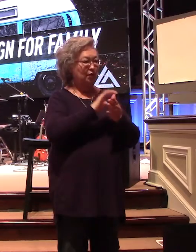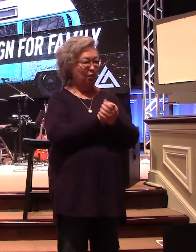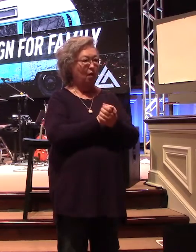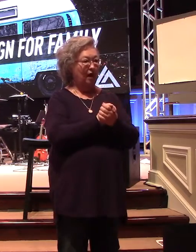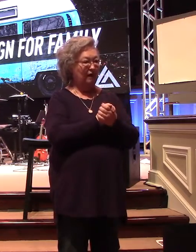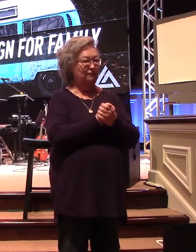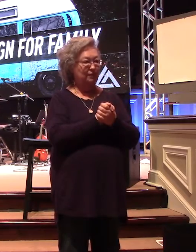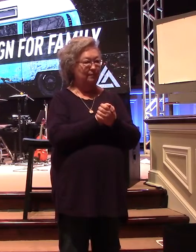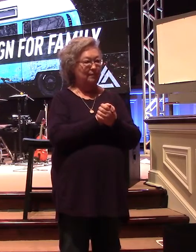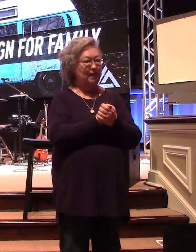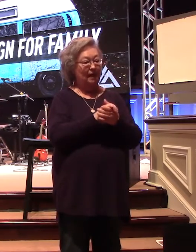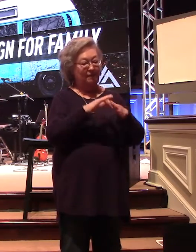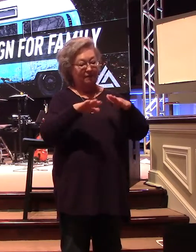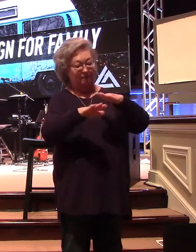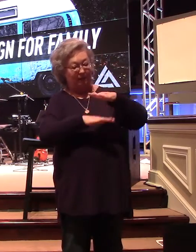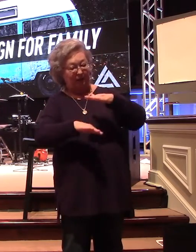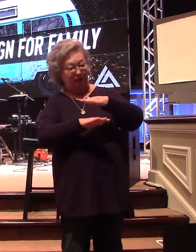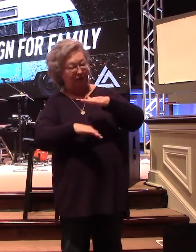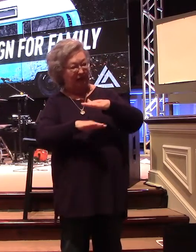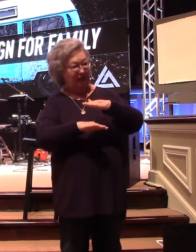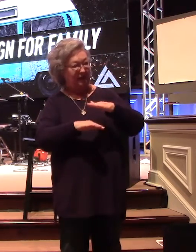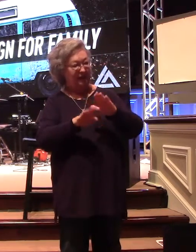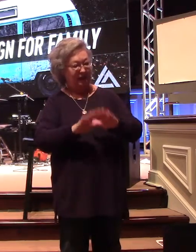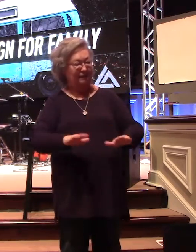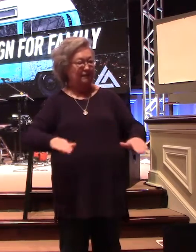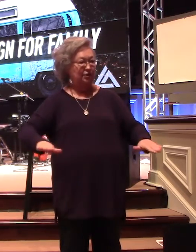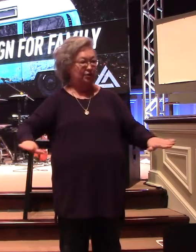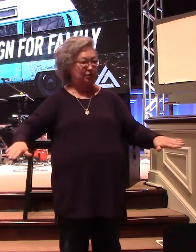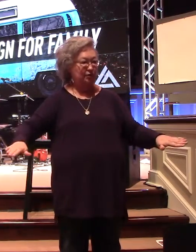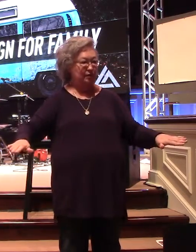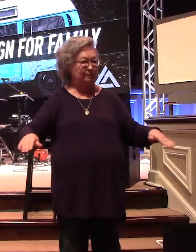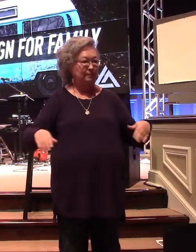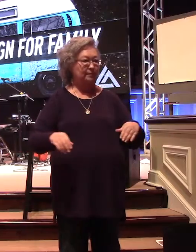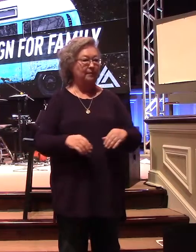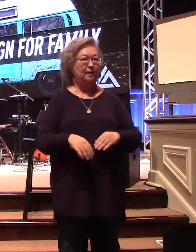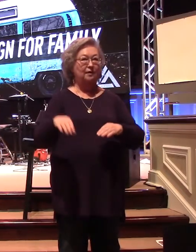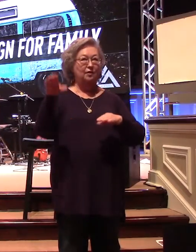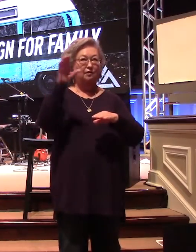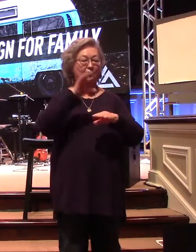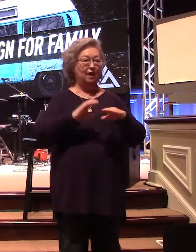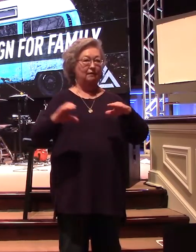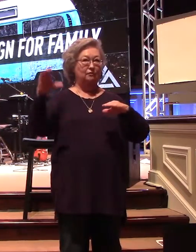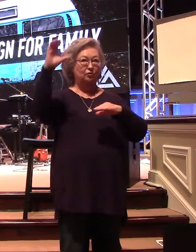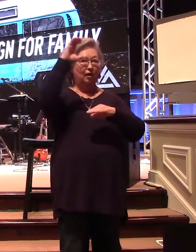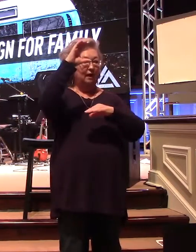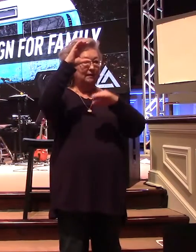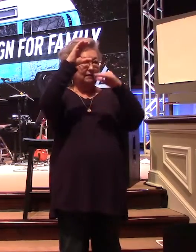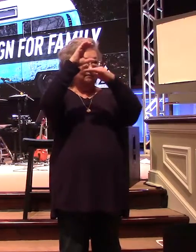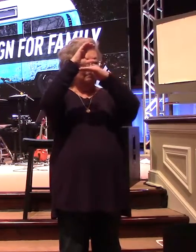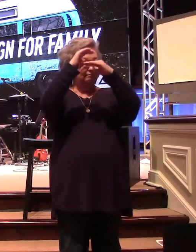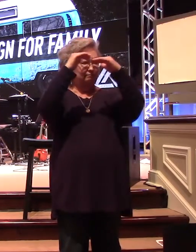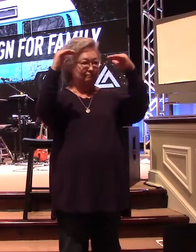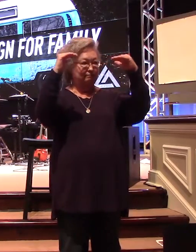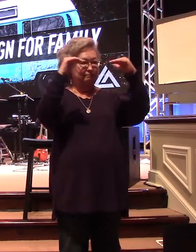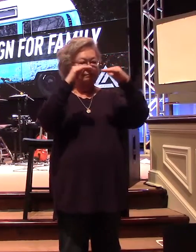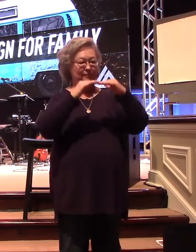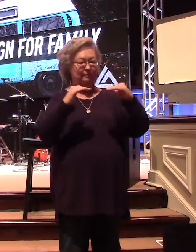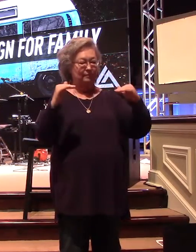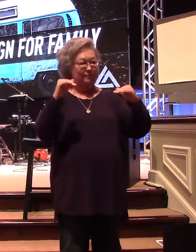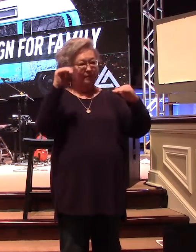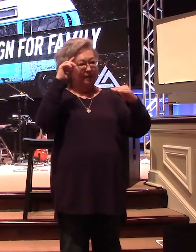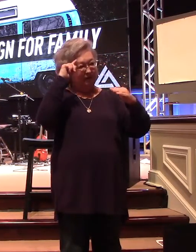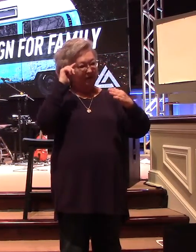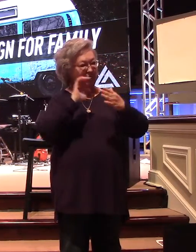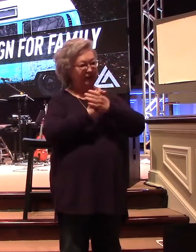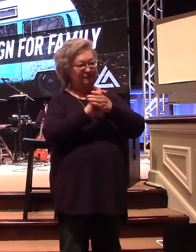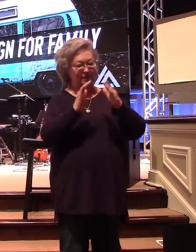And as we line up our lives underneath the organization of God's word and God's truth and His principles, it just